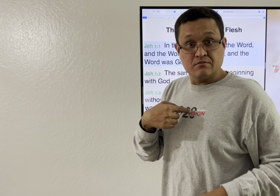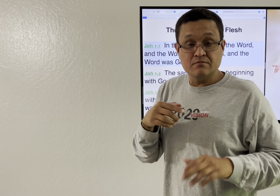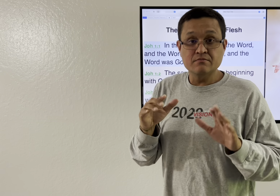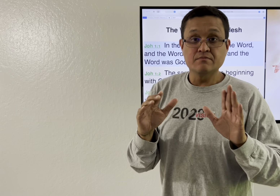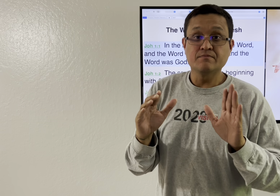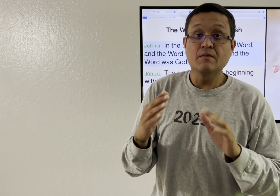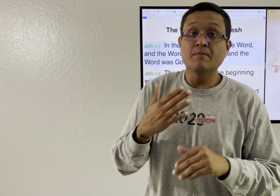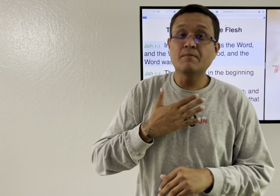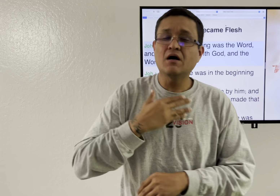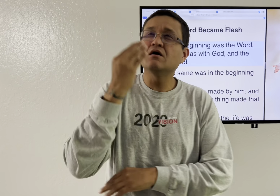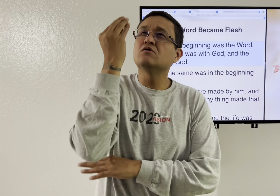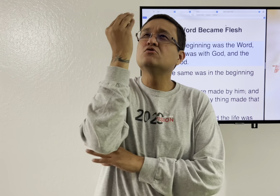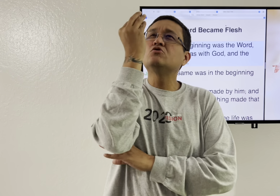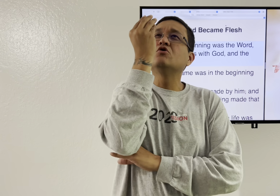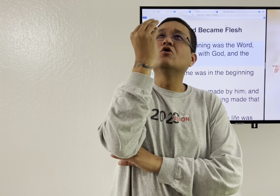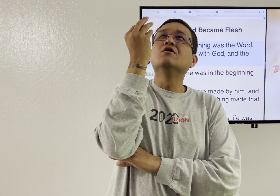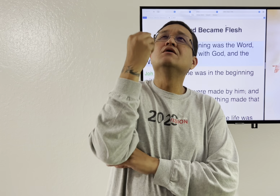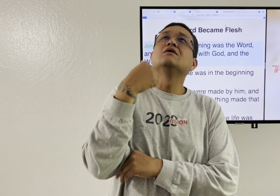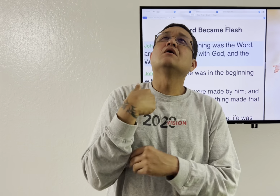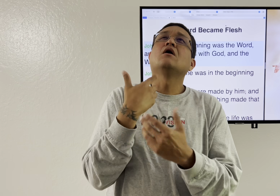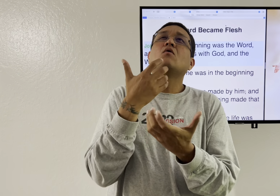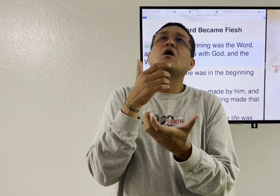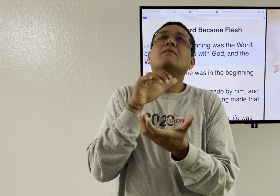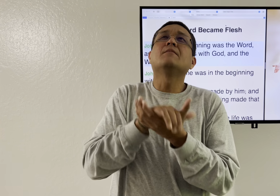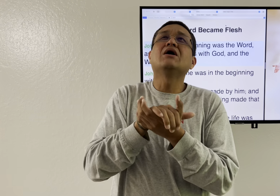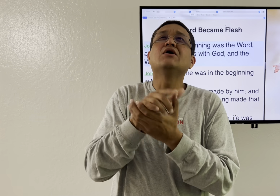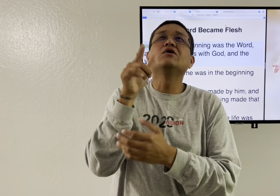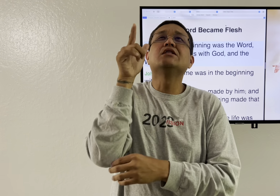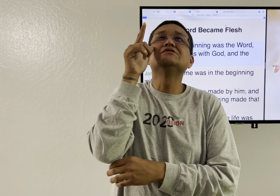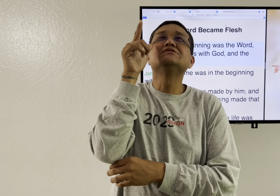So my plans and my words just the same as they're a part of who I am.